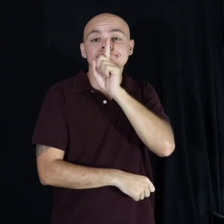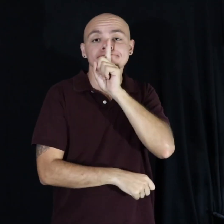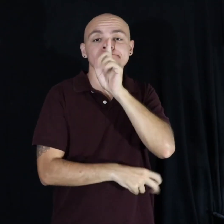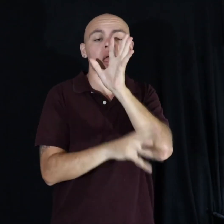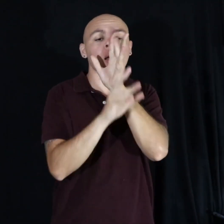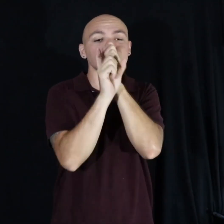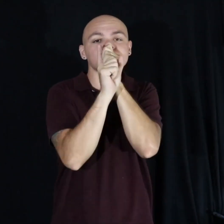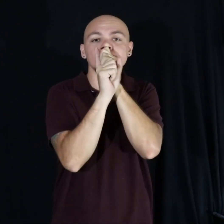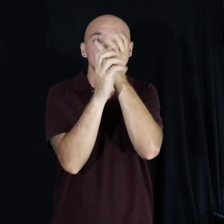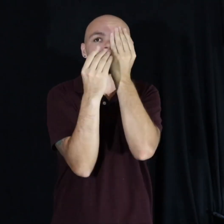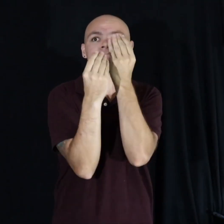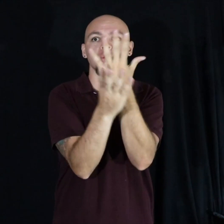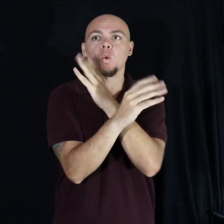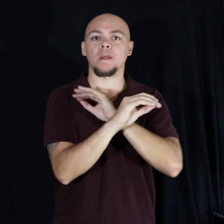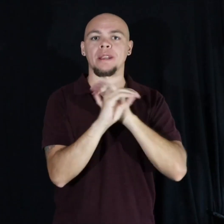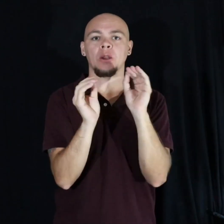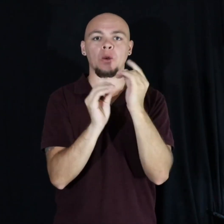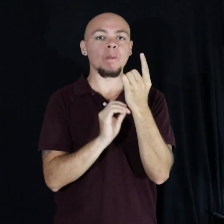single person.